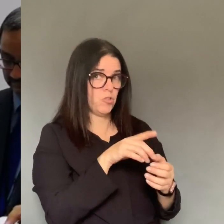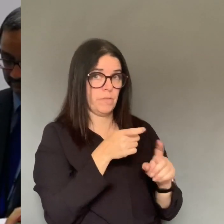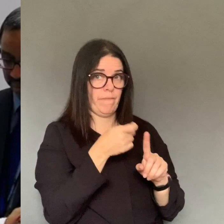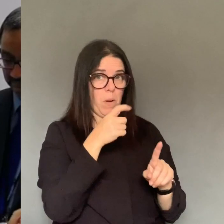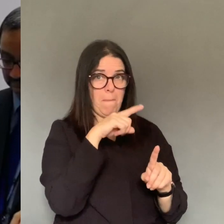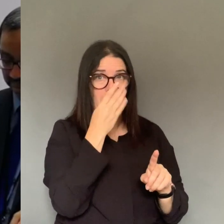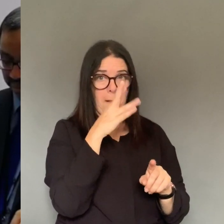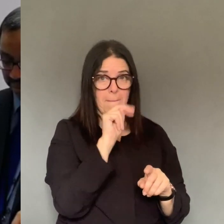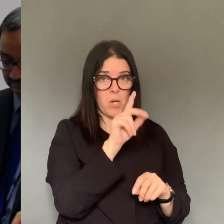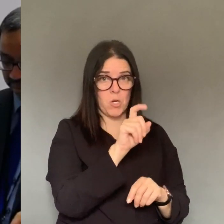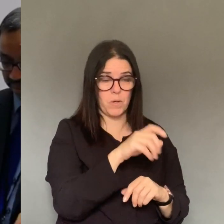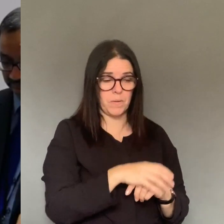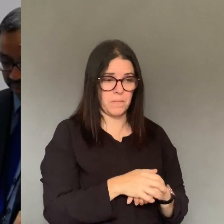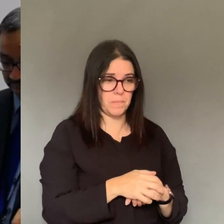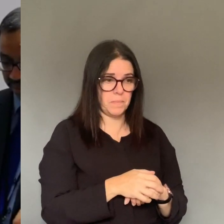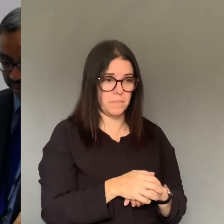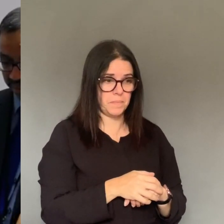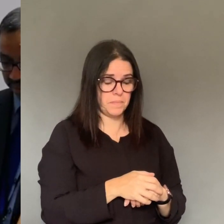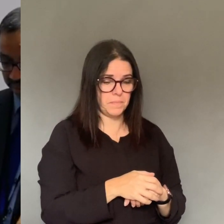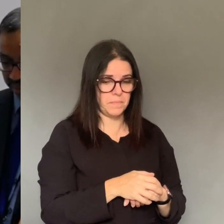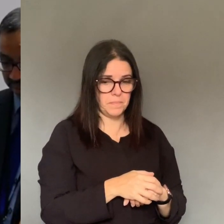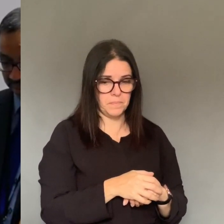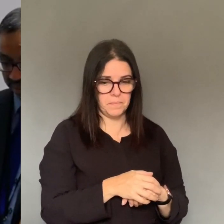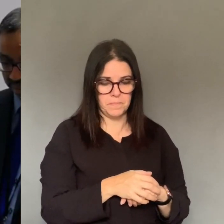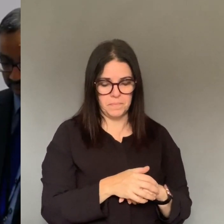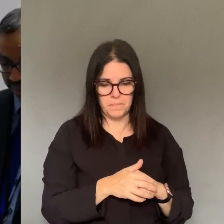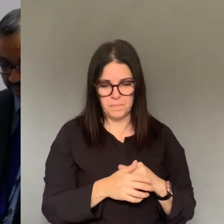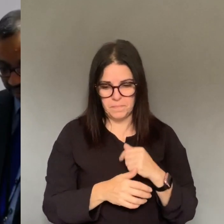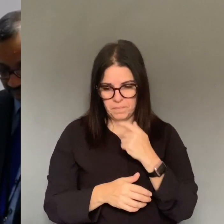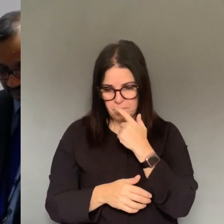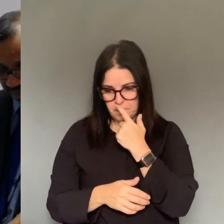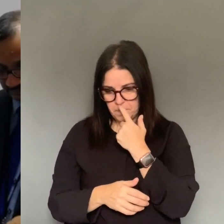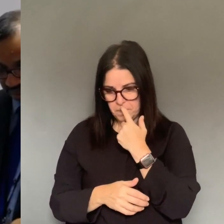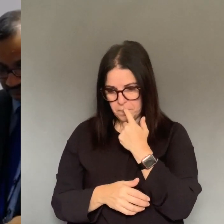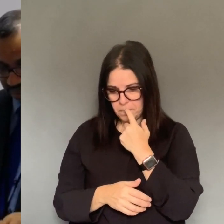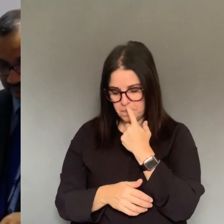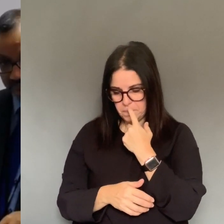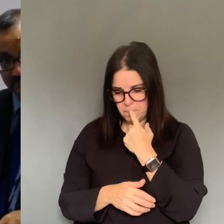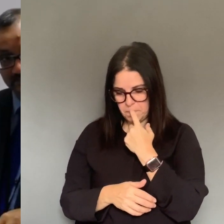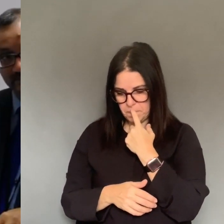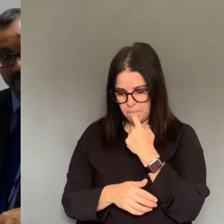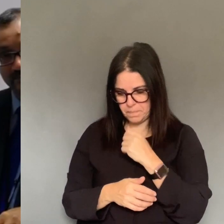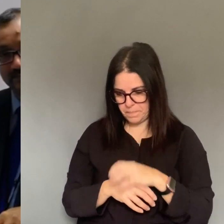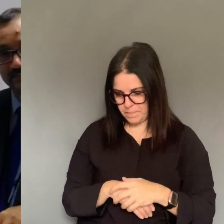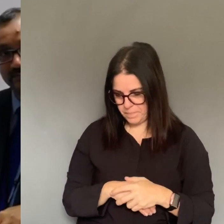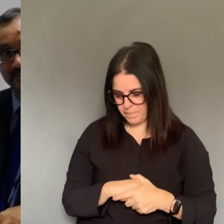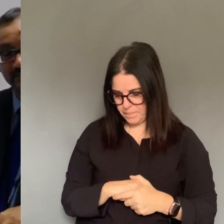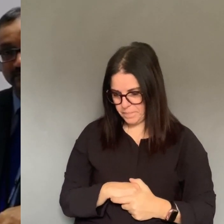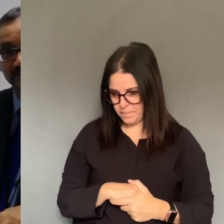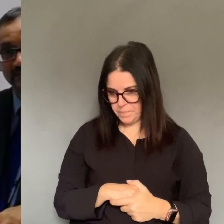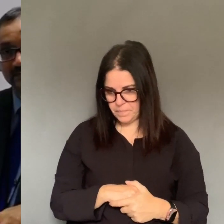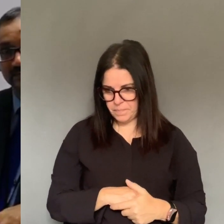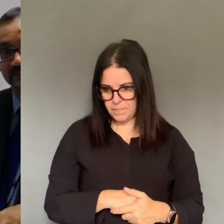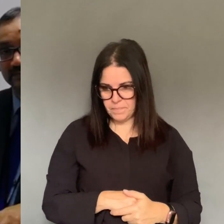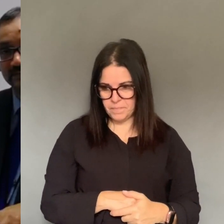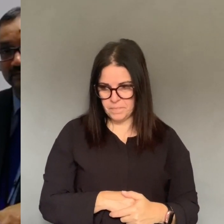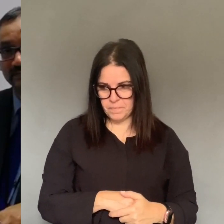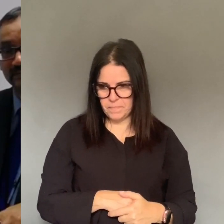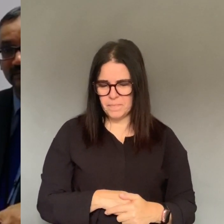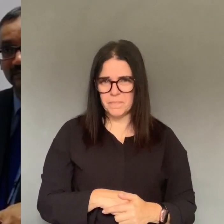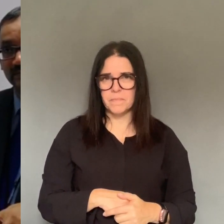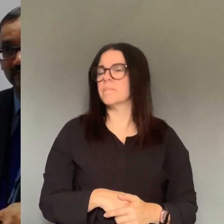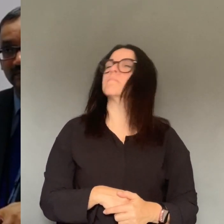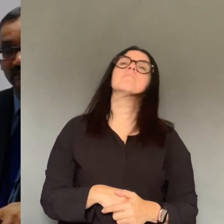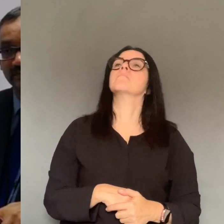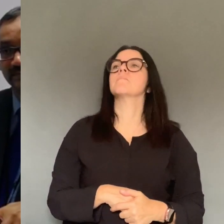Yeah, I know you just had a release yesterday, but maybe can you highlight for me just what steps you're taking to protect the community as